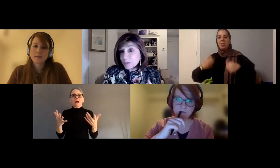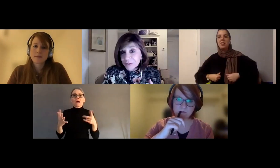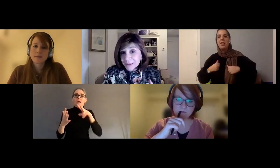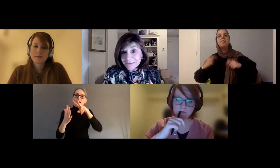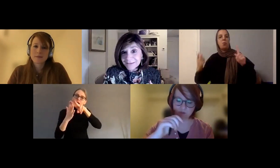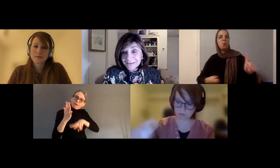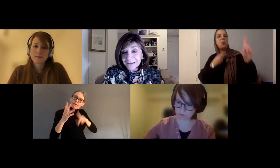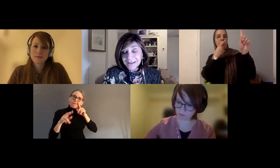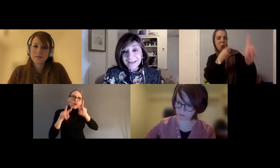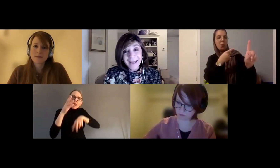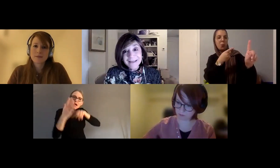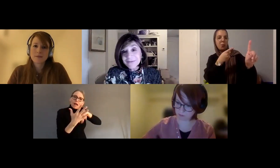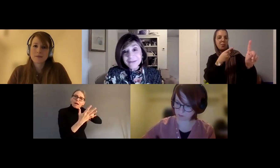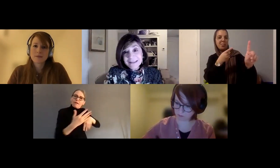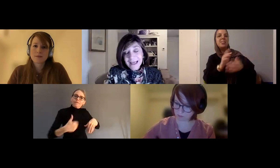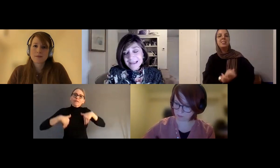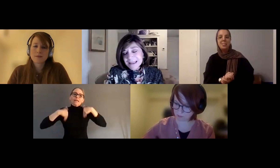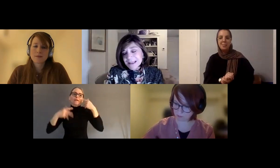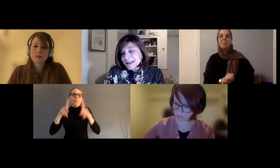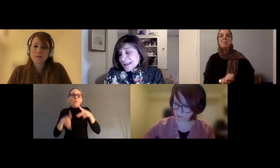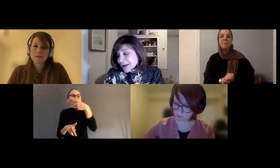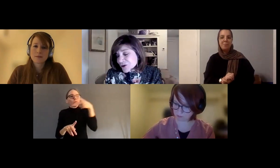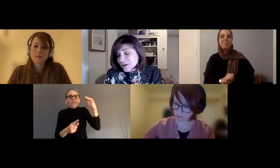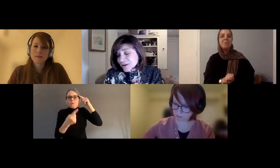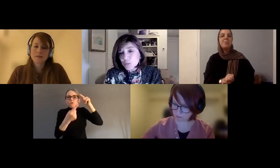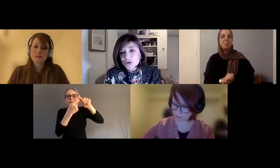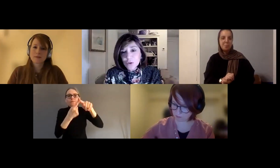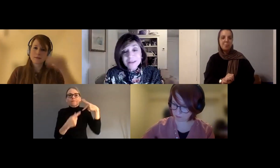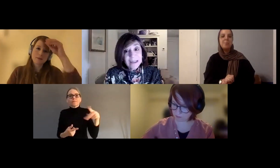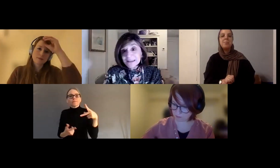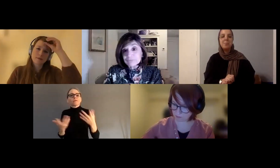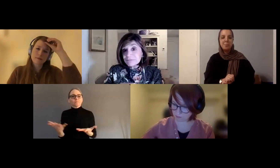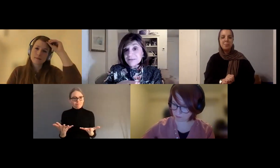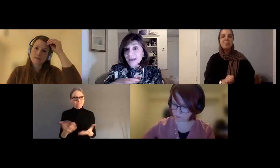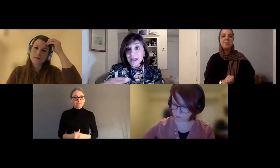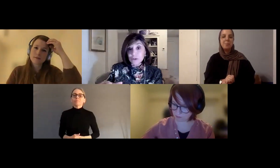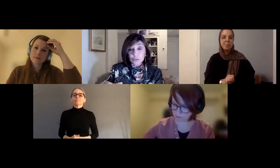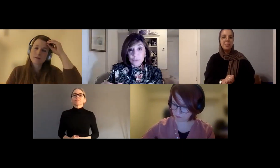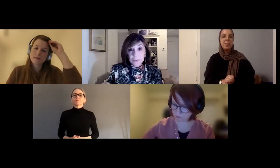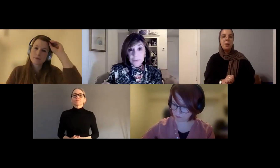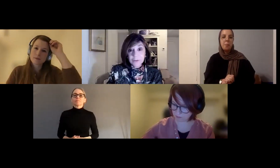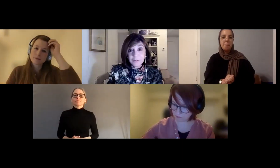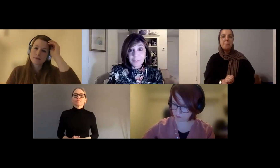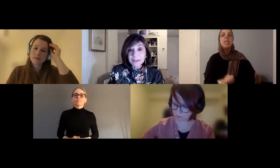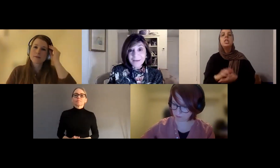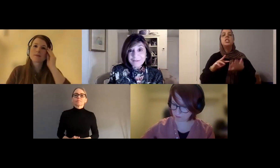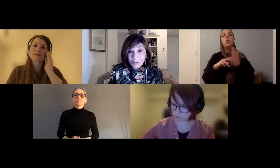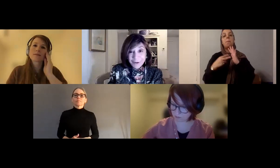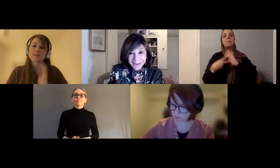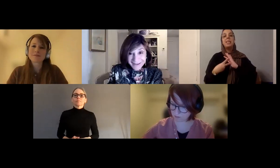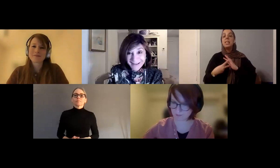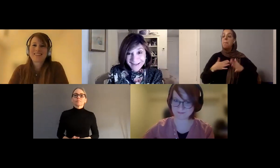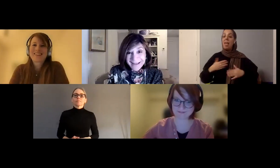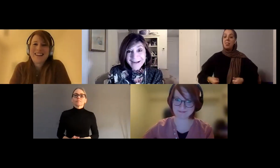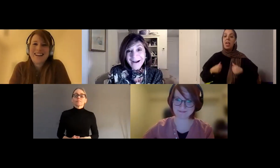what we read. And in this case, the connections were so, it doesn't devalue my life's